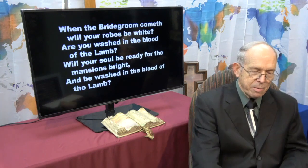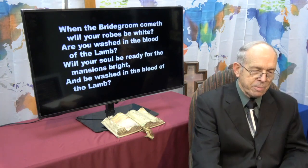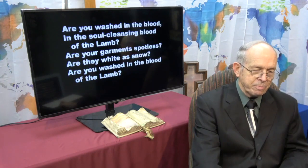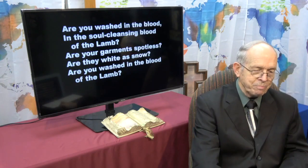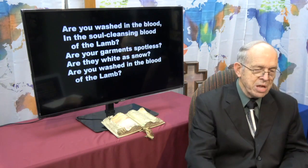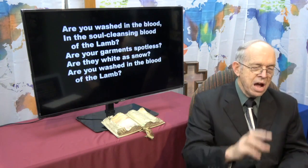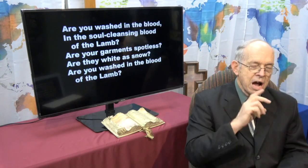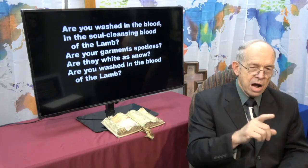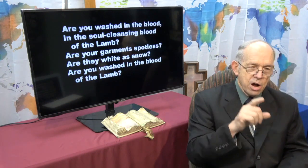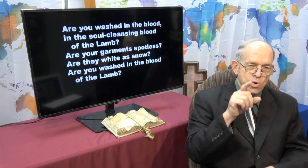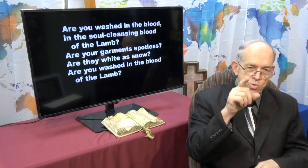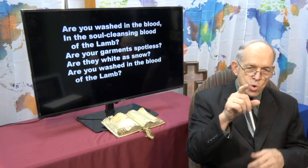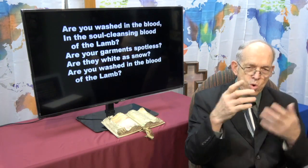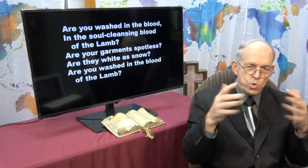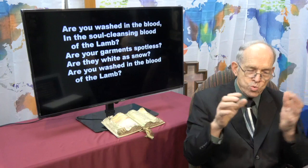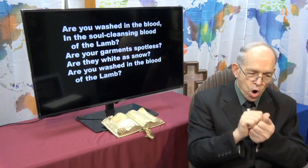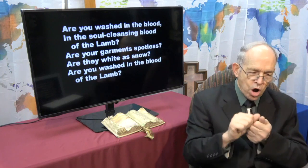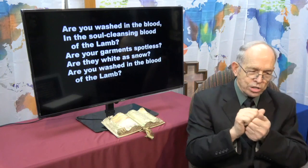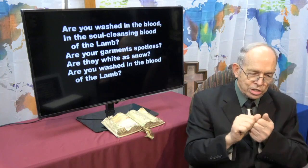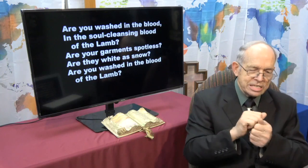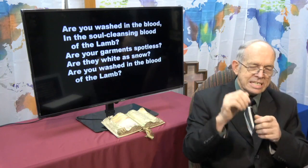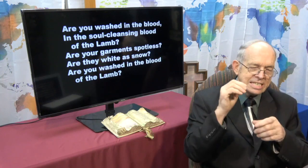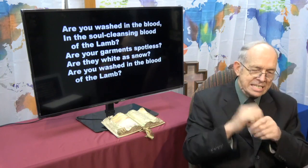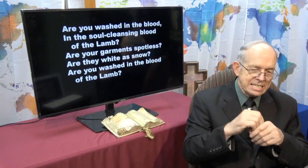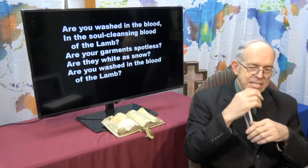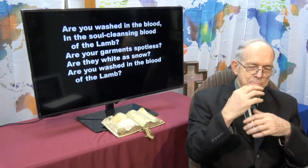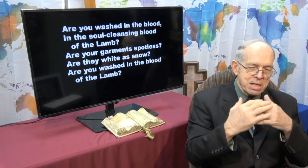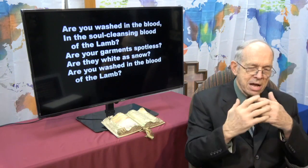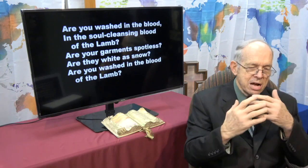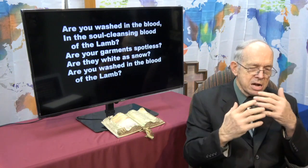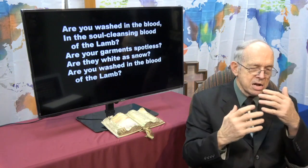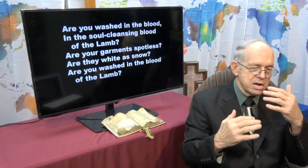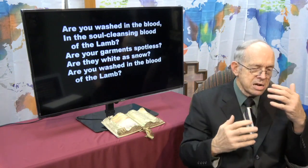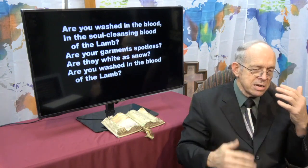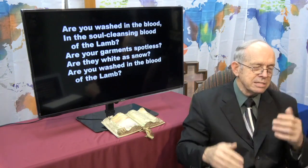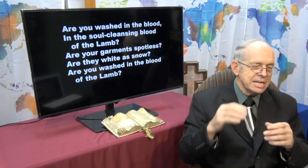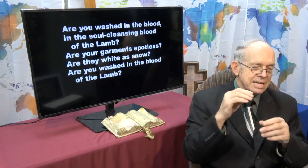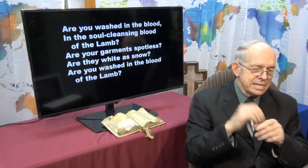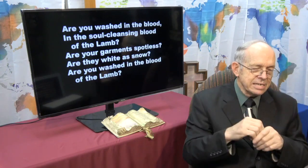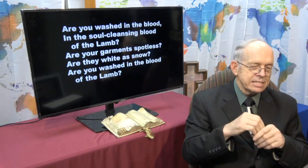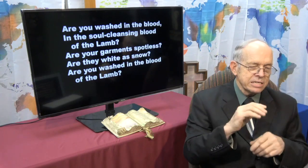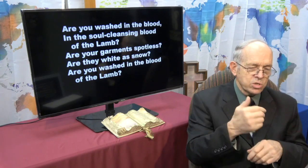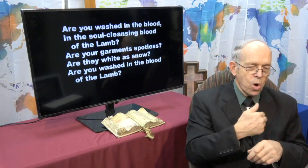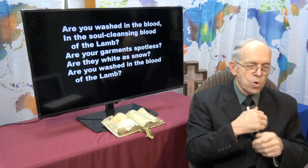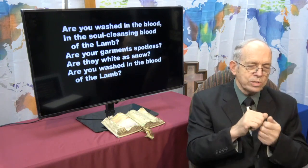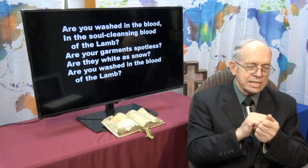Lamb? Are you resting eat the blood, eat the soul, clean